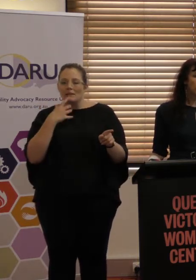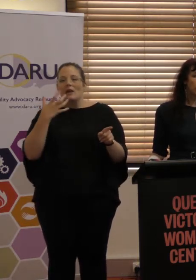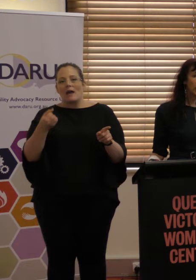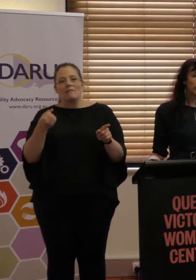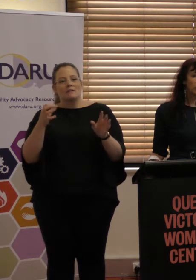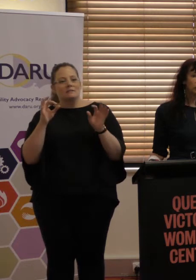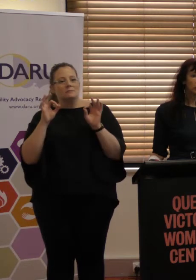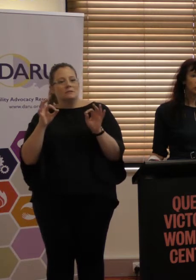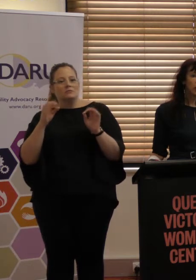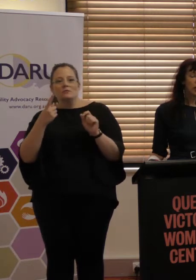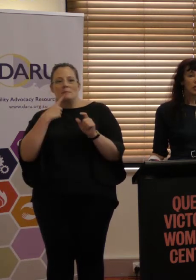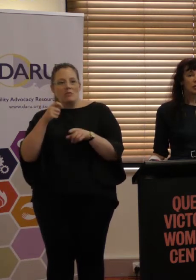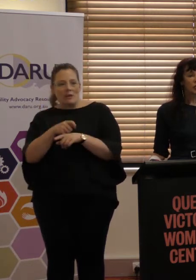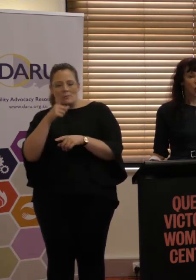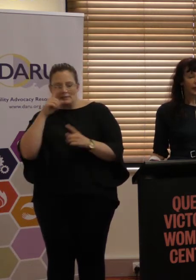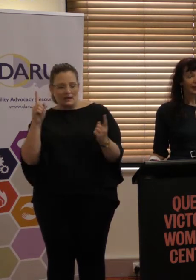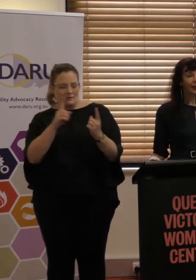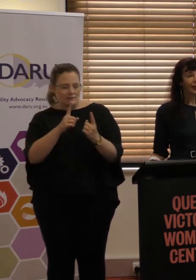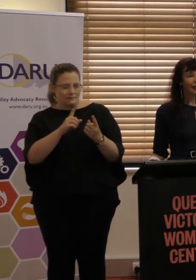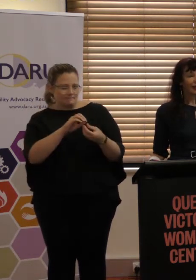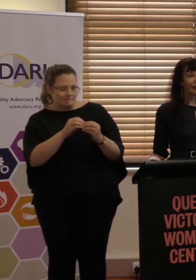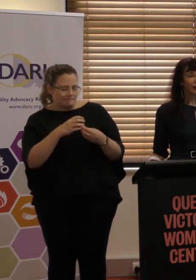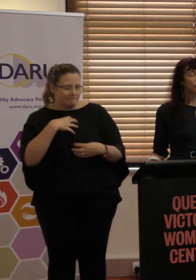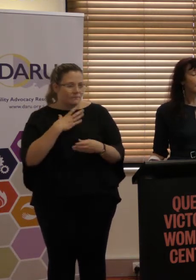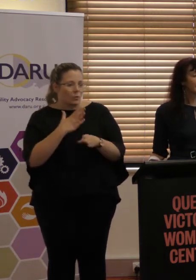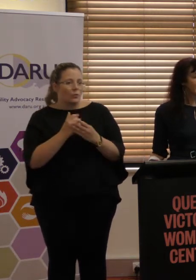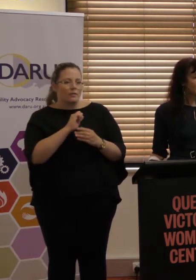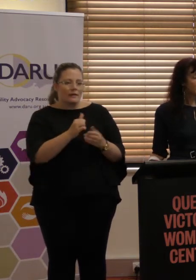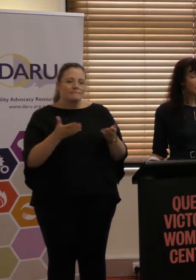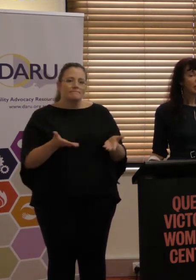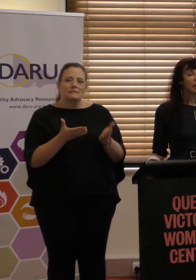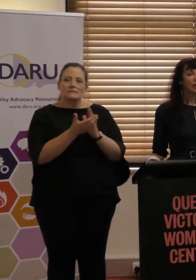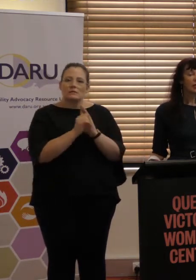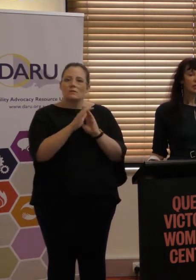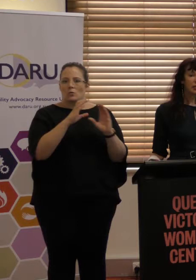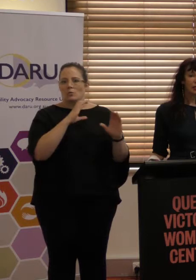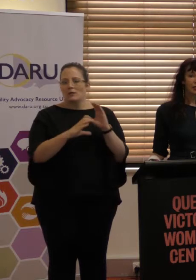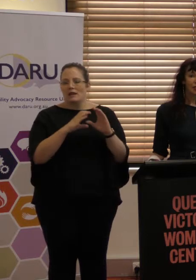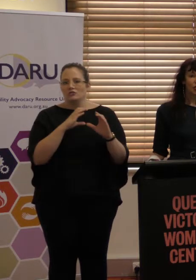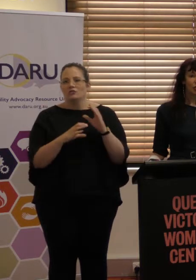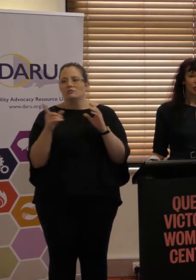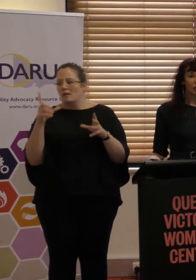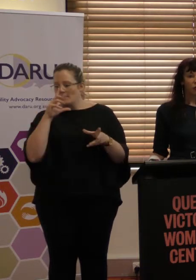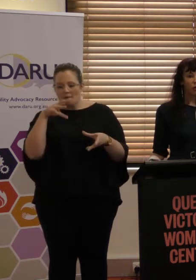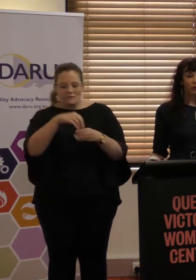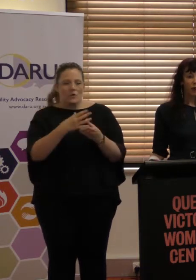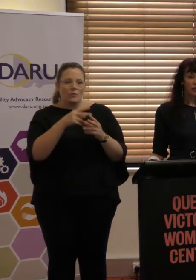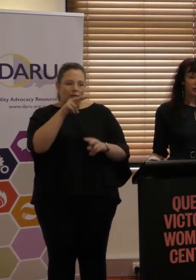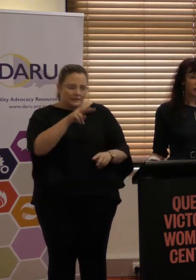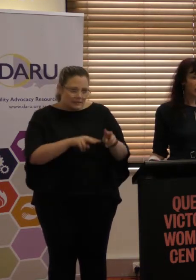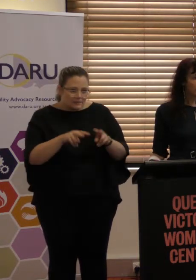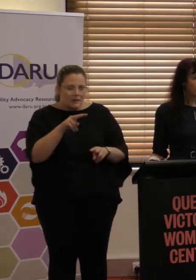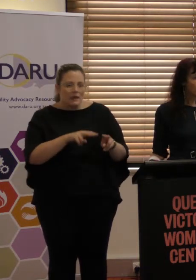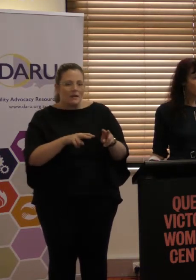alternative communication, designing, doing an assessment, assisting in the decision of what